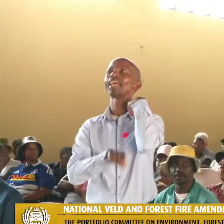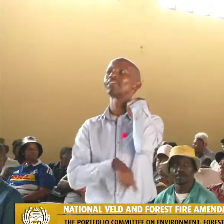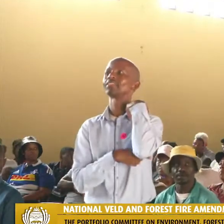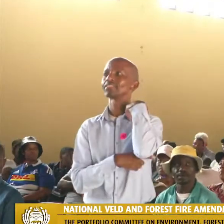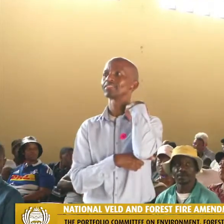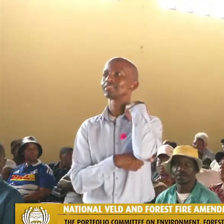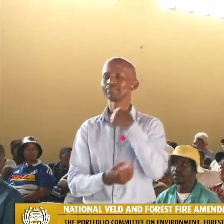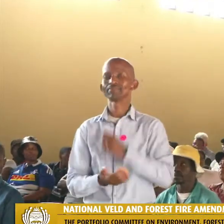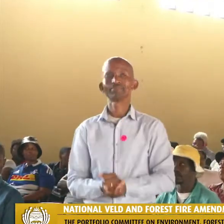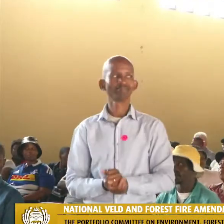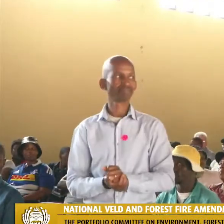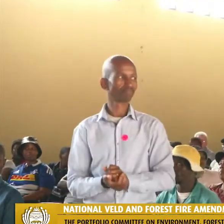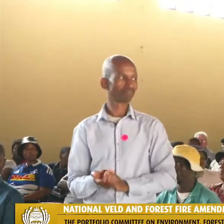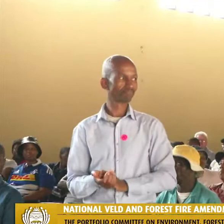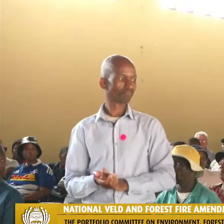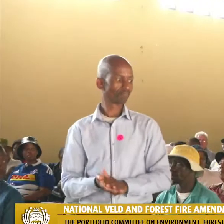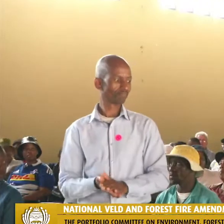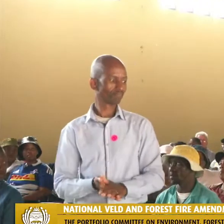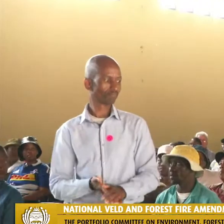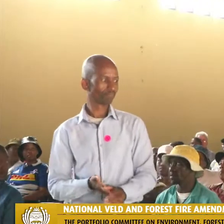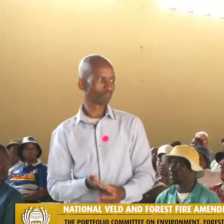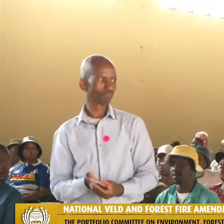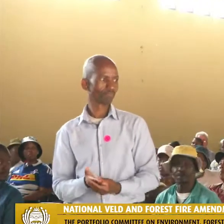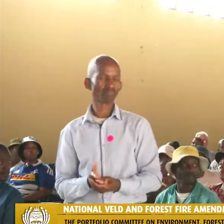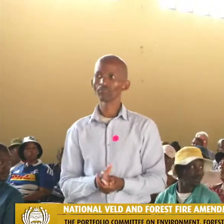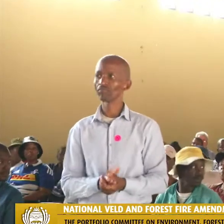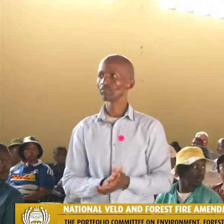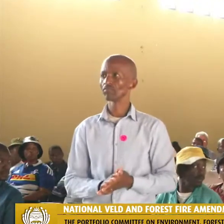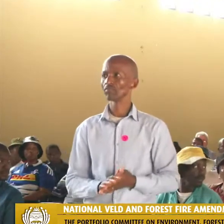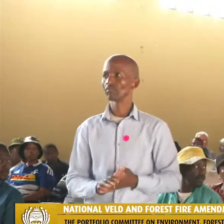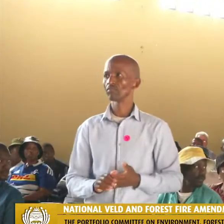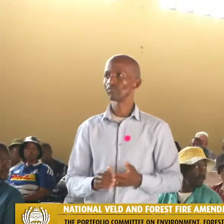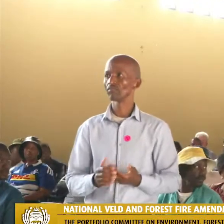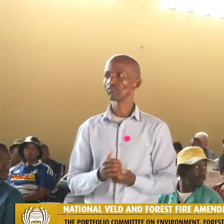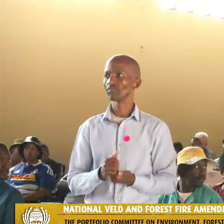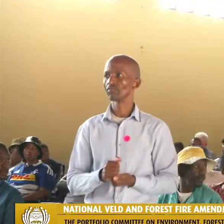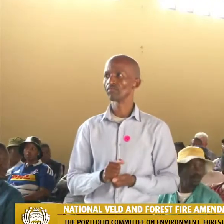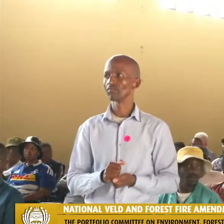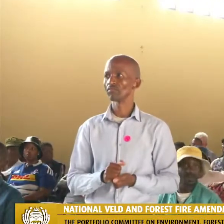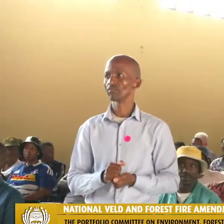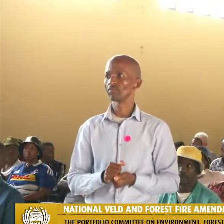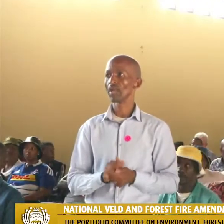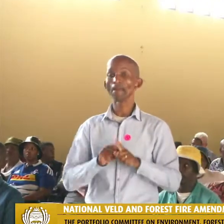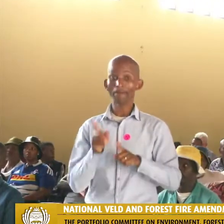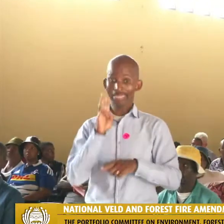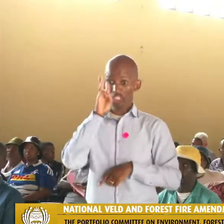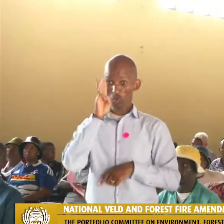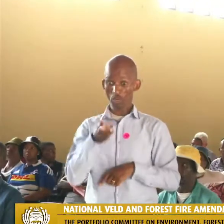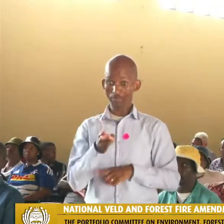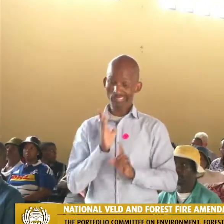Me fa ke gopola sentle ka re o apere tracksuit ke ena na tshwantseng le ena o bofelo.